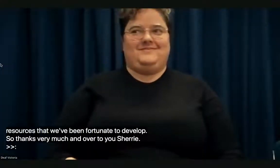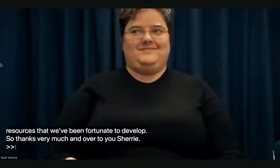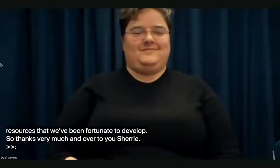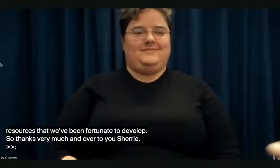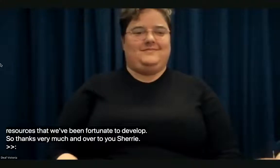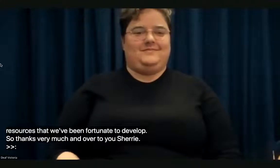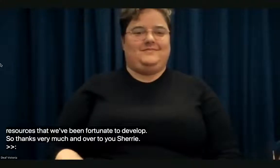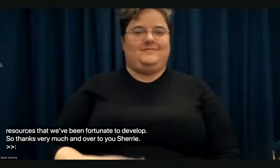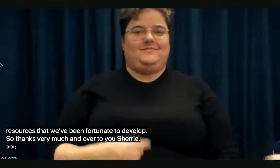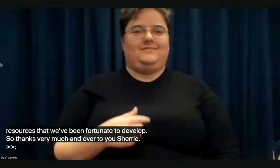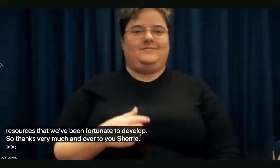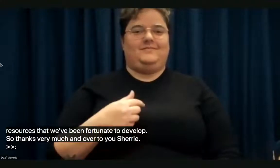Hello, everybody.